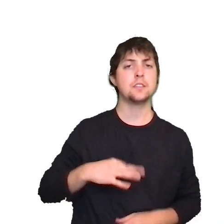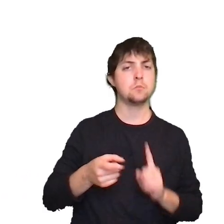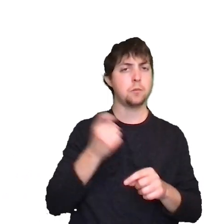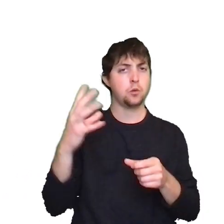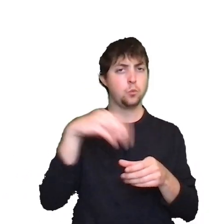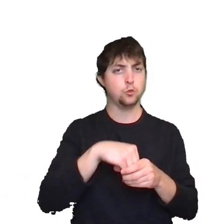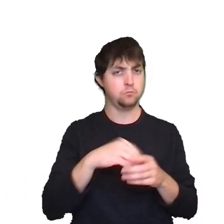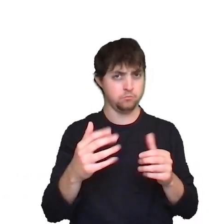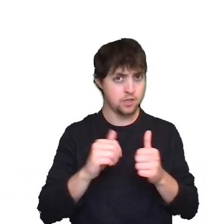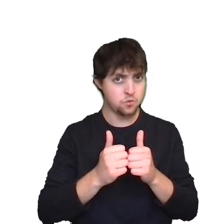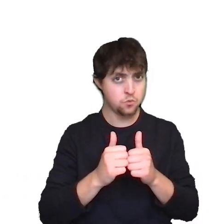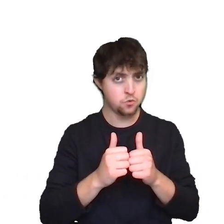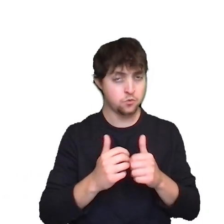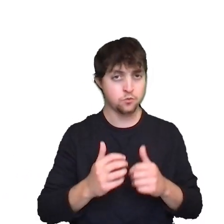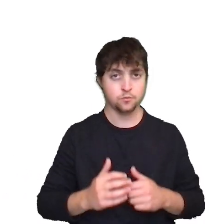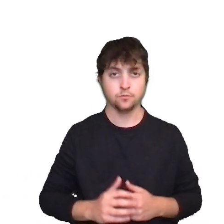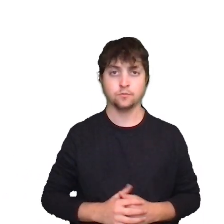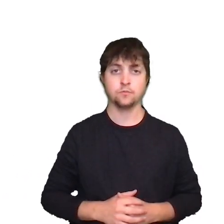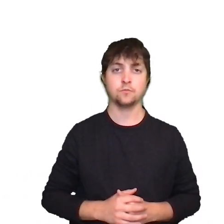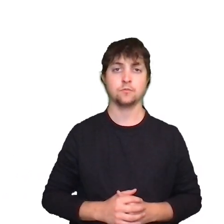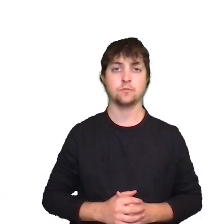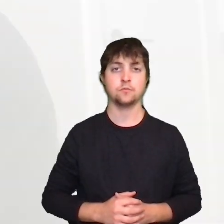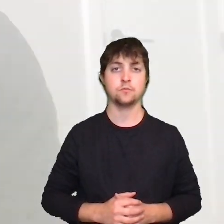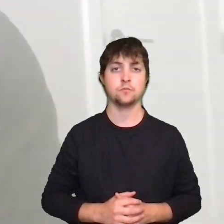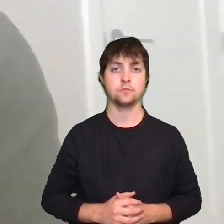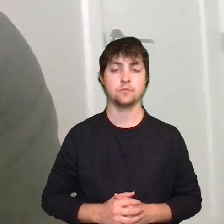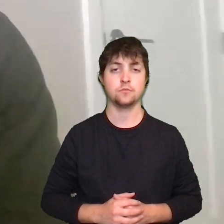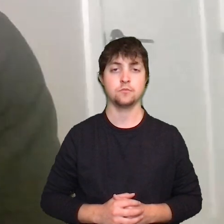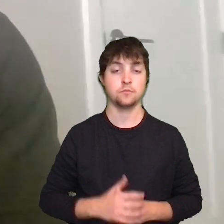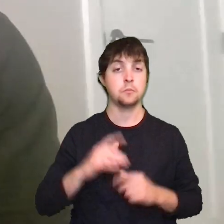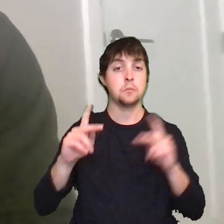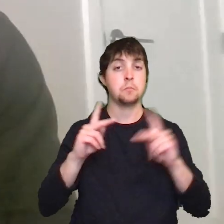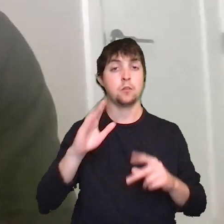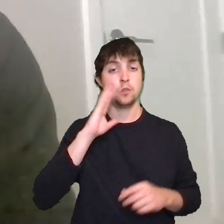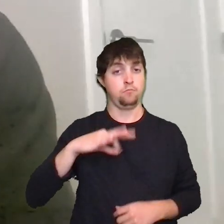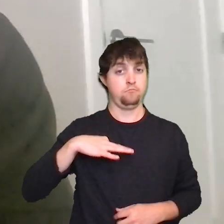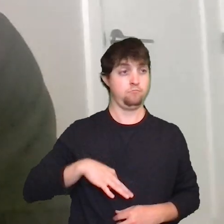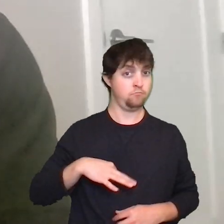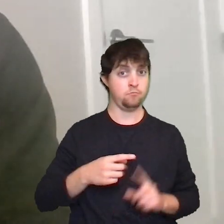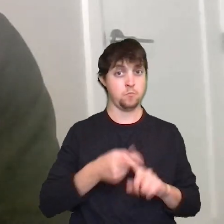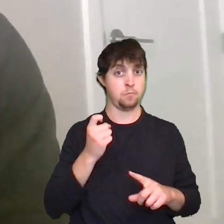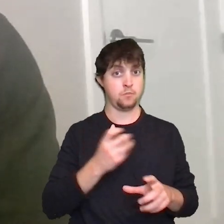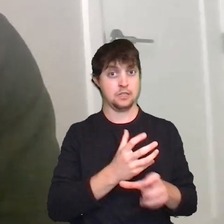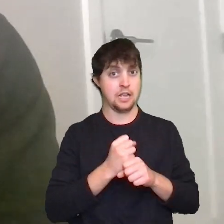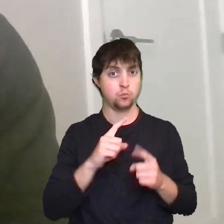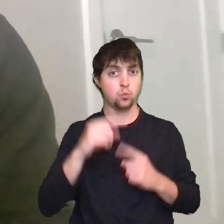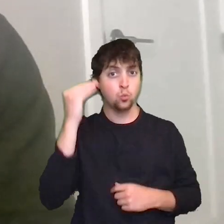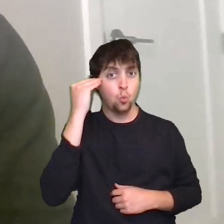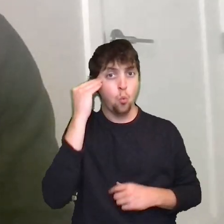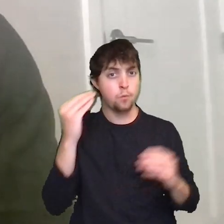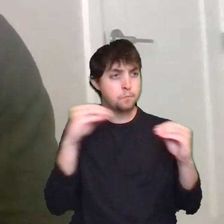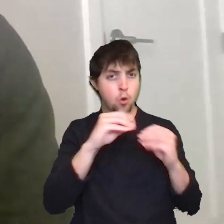"How do all Canadians benefit from inclusion?" Ben responds. People would benefit from getting to